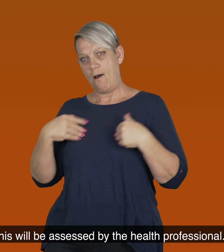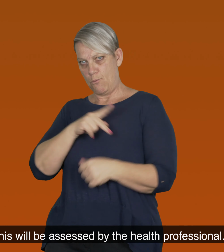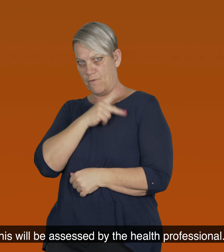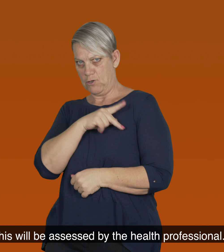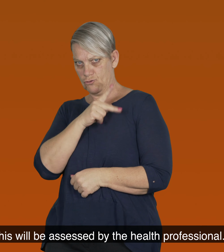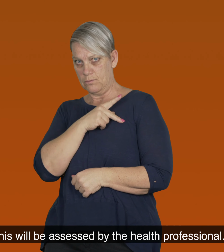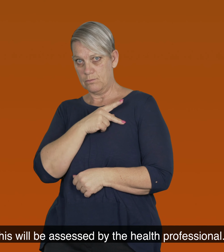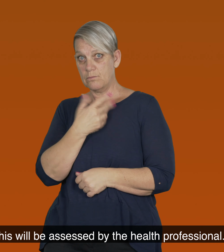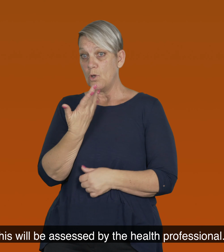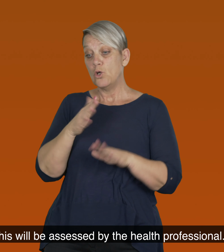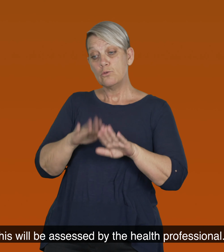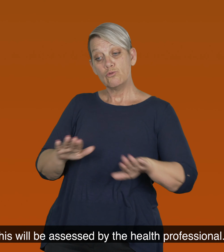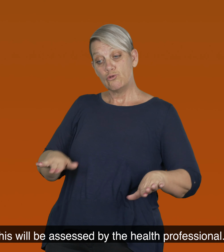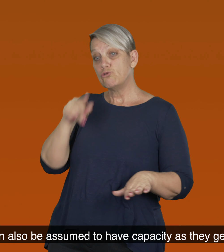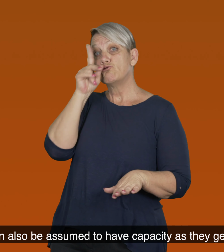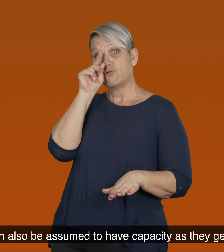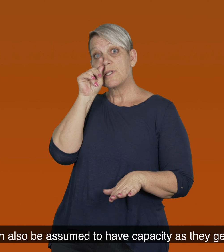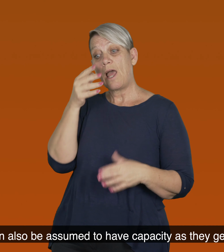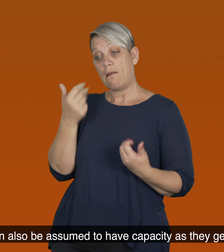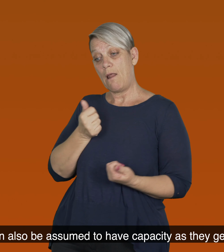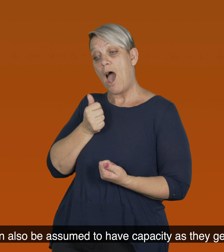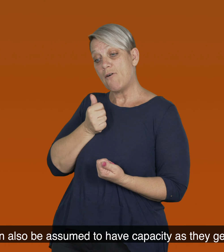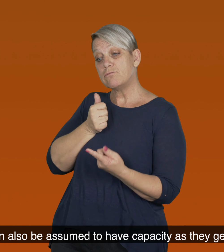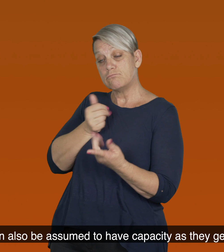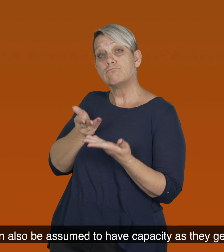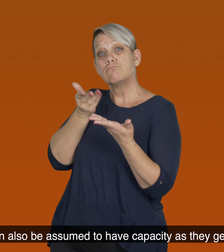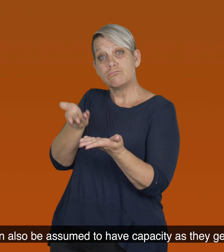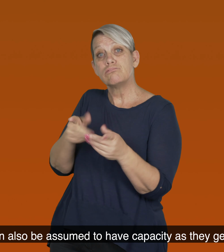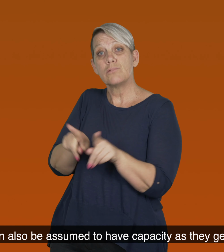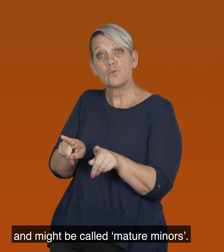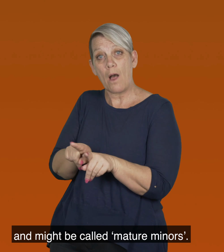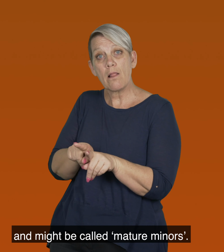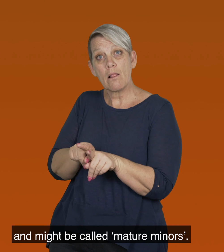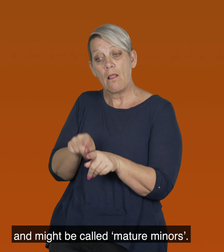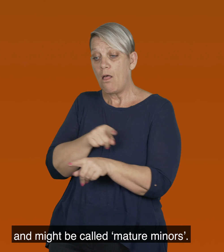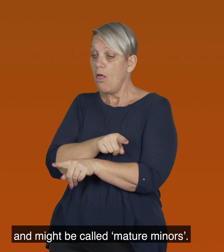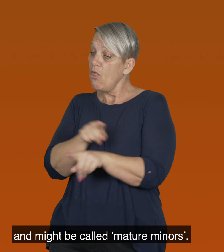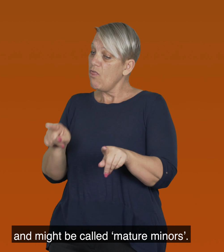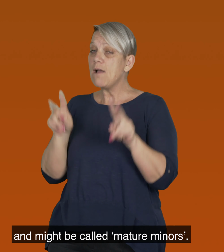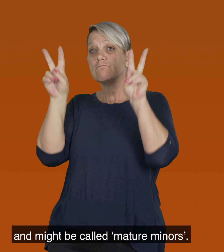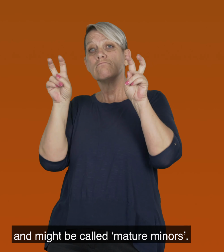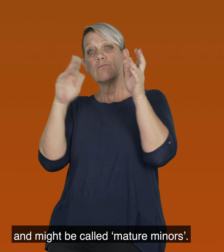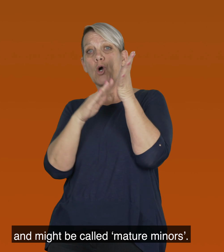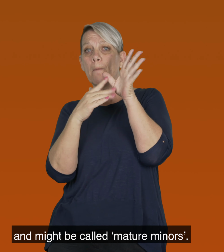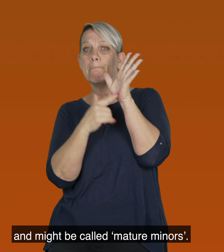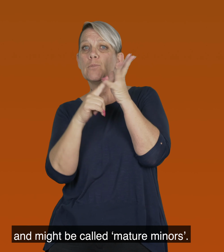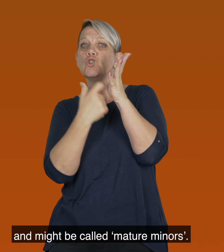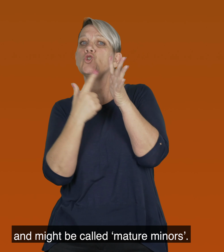professional. Children can also be assumed to have capacity as they get older and might be called mature minors.